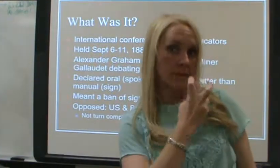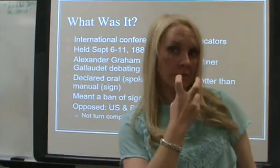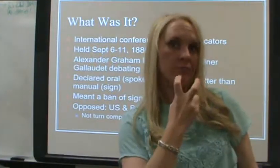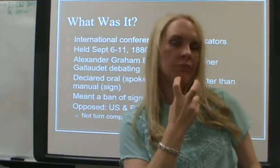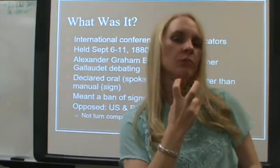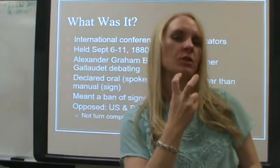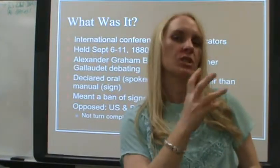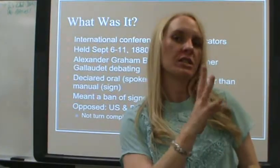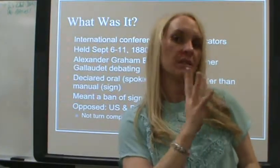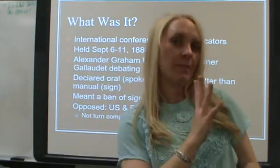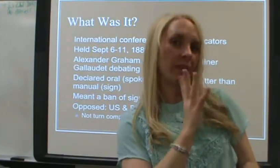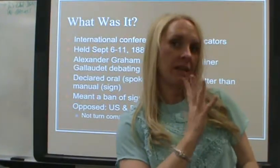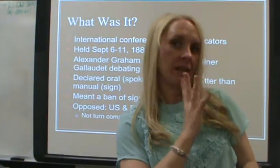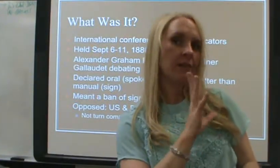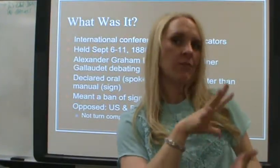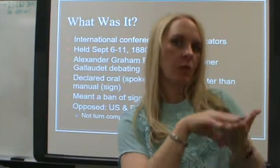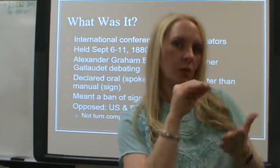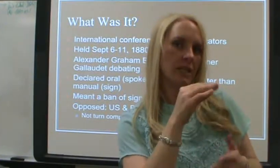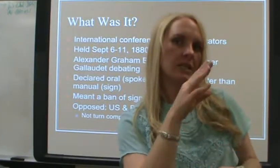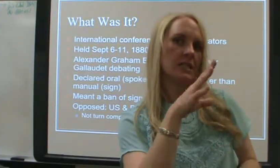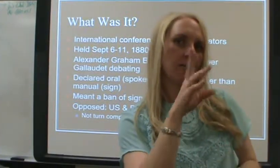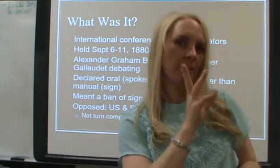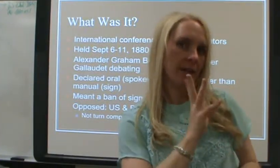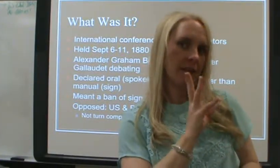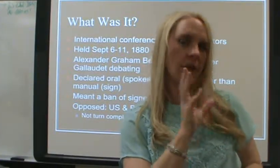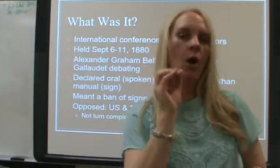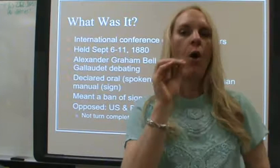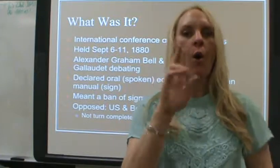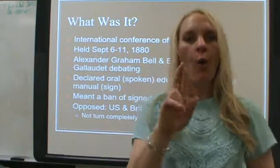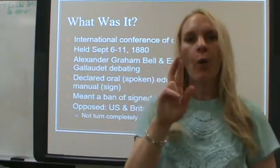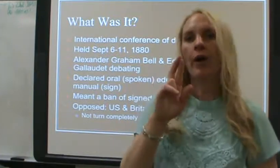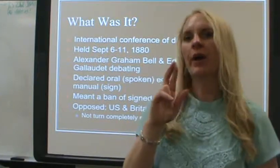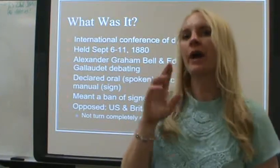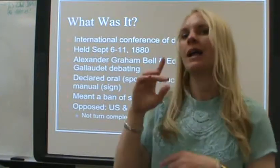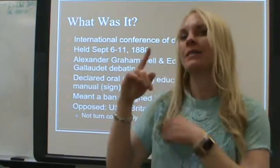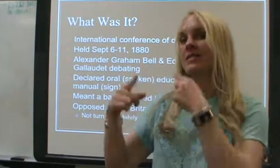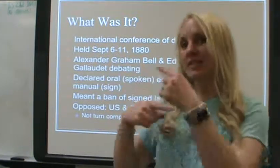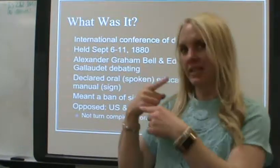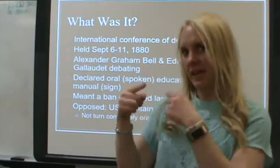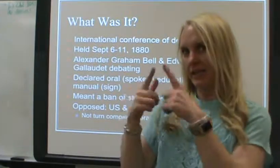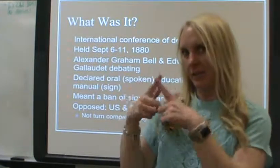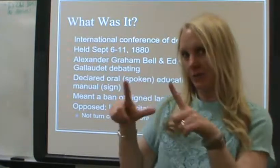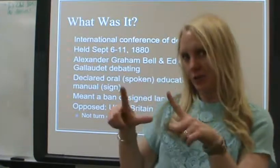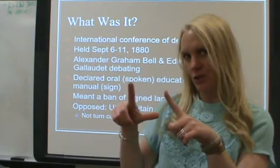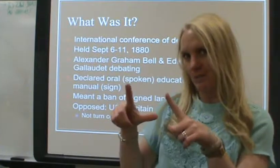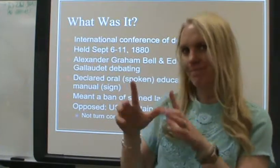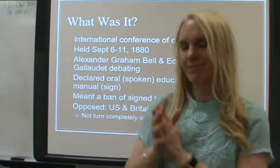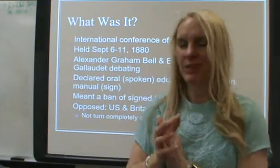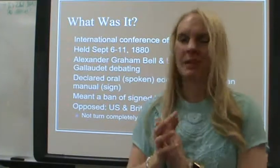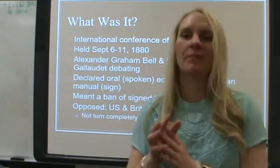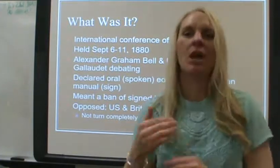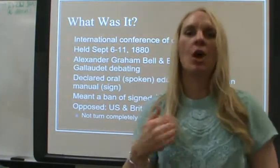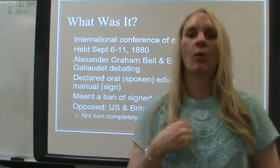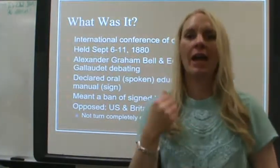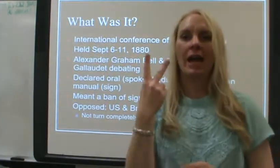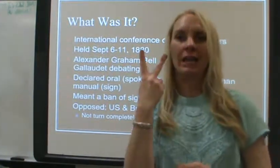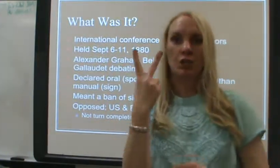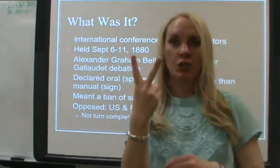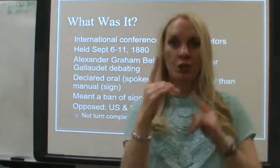Oralism, which is speaking, learning to speak, or sign language. Right? We had